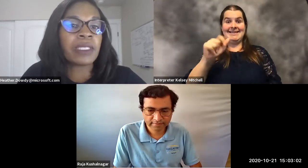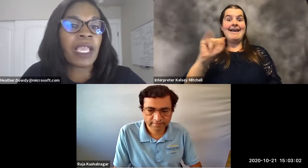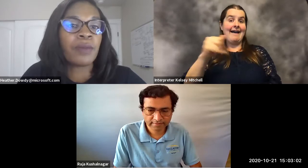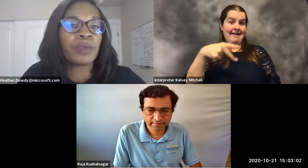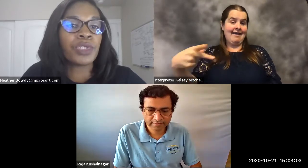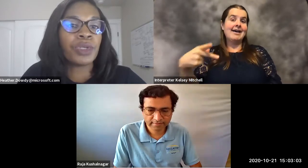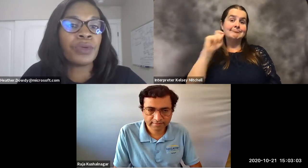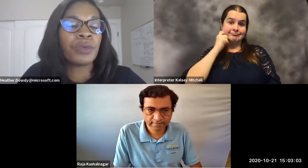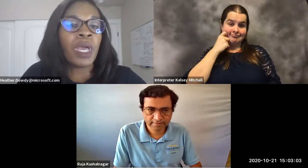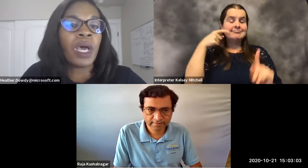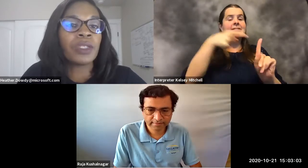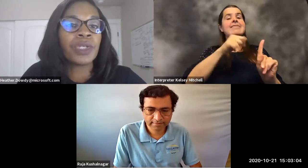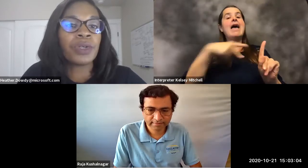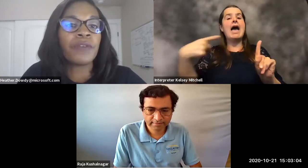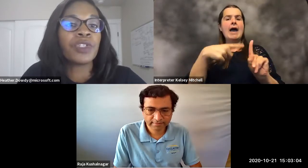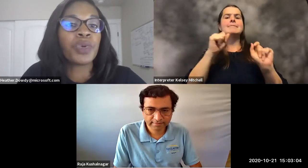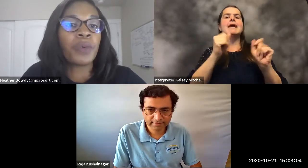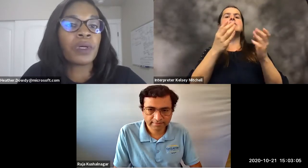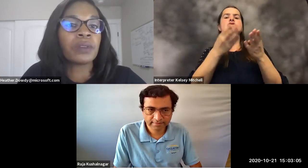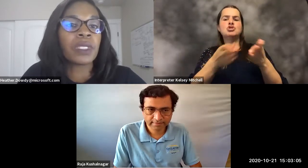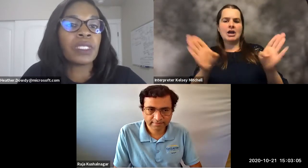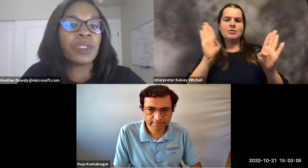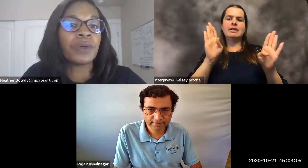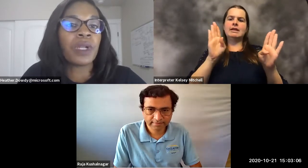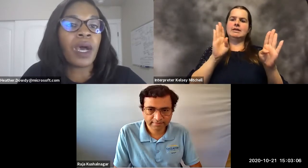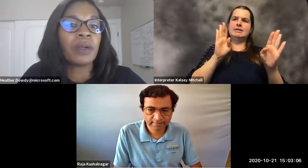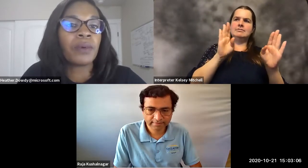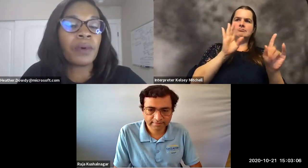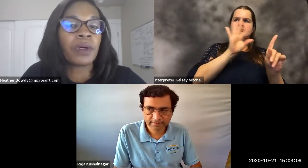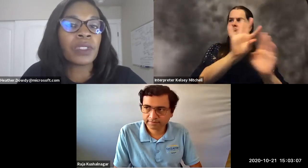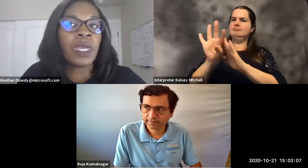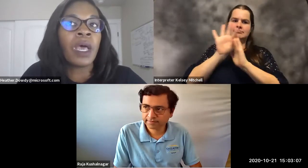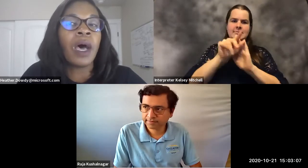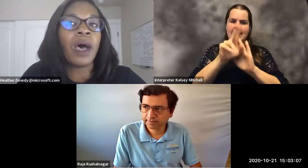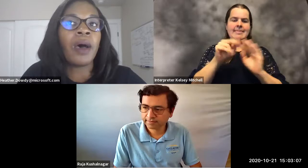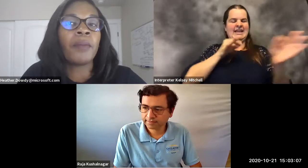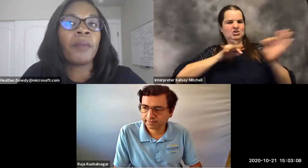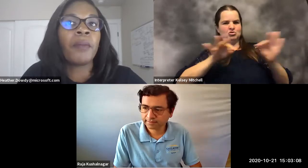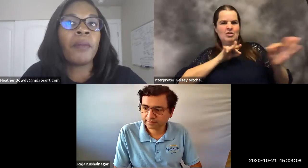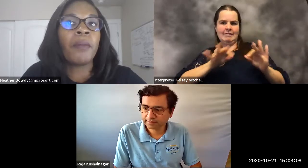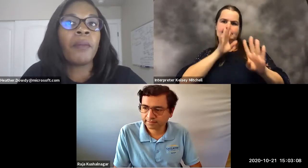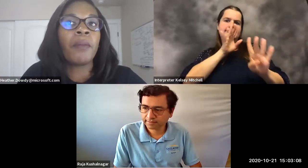that is able to turn the visual world into an audible world.